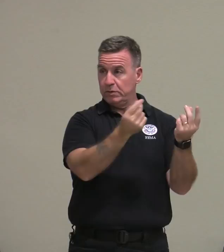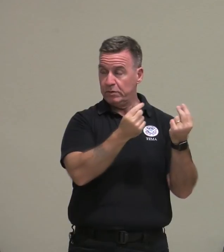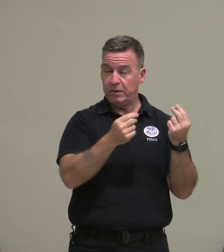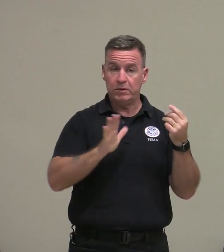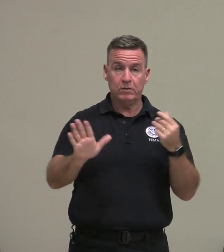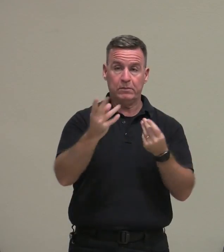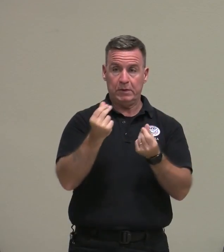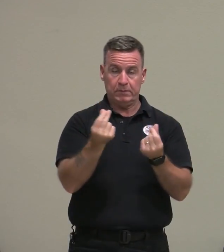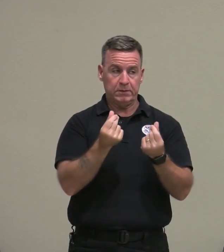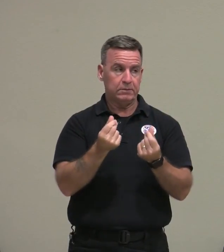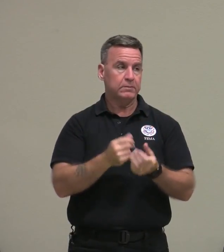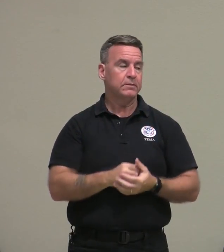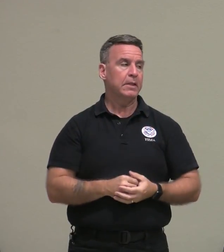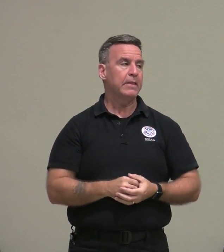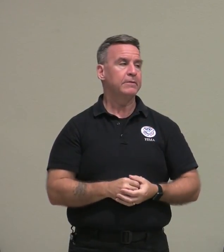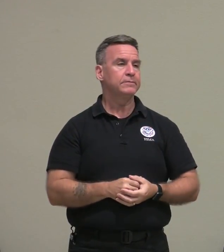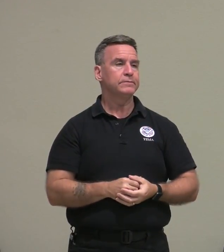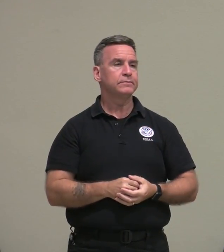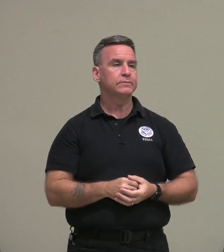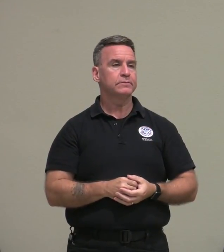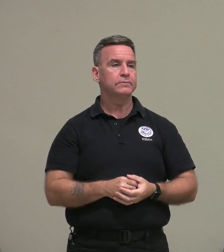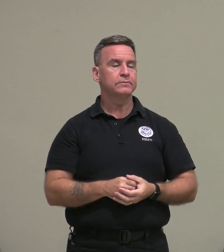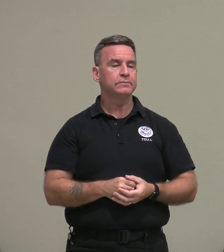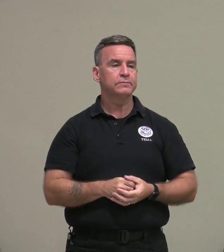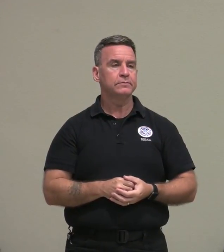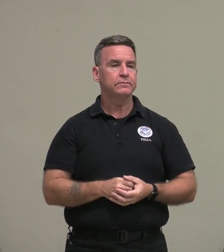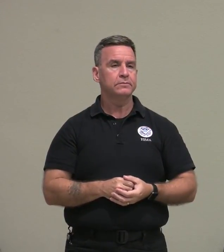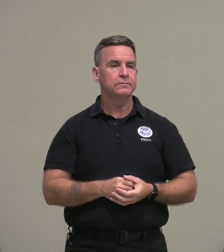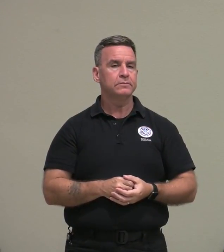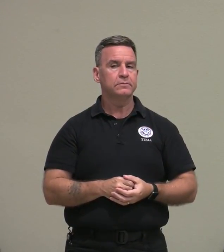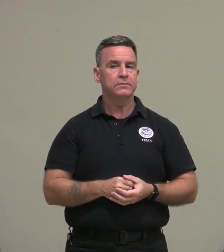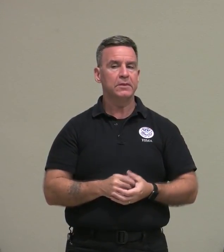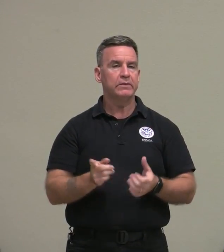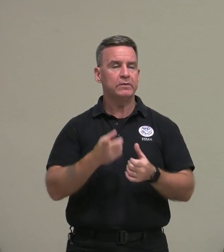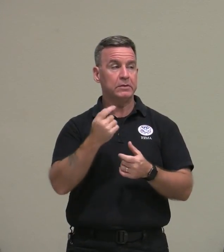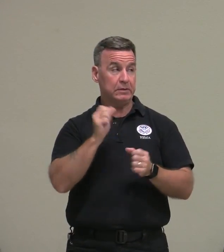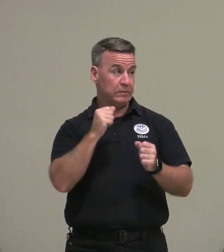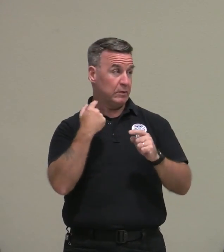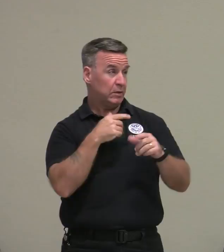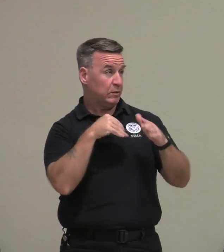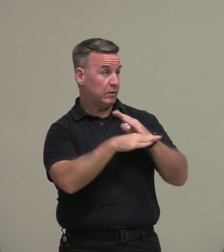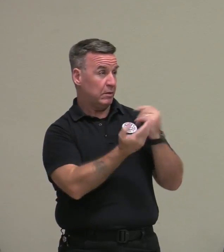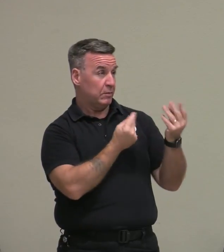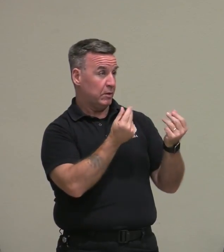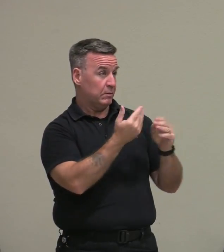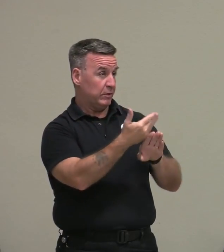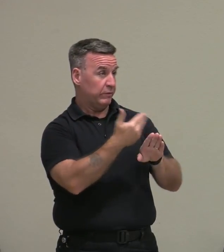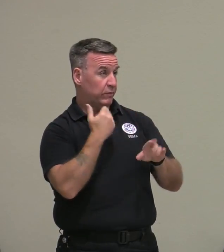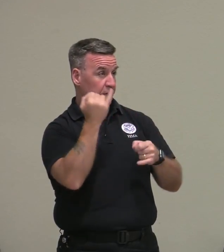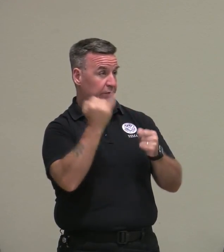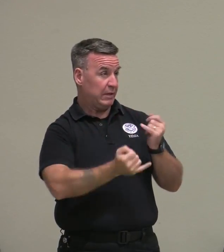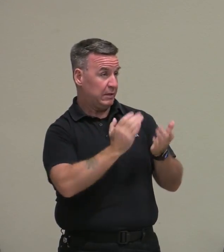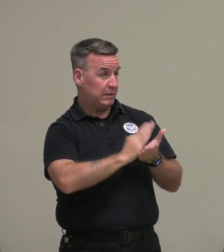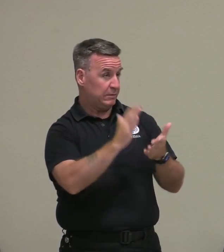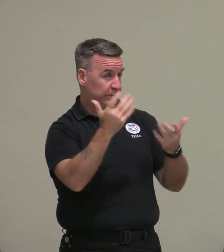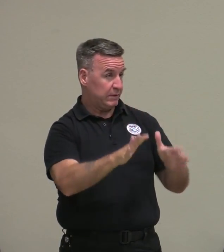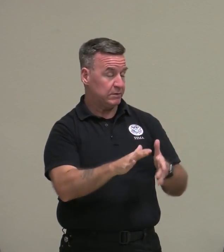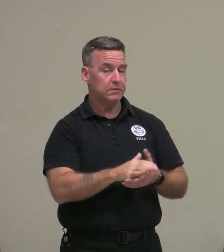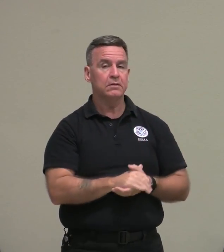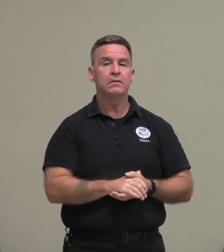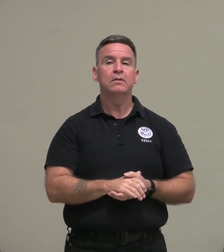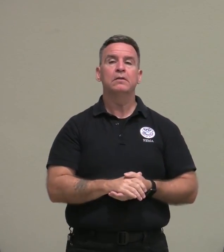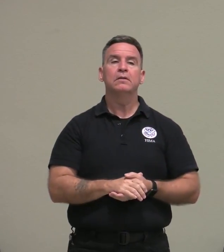on your property. So first question, will we be able to go into our property before the final cleanup is done?